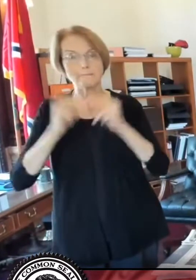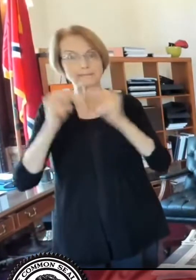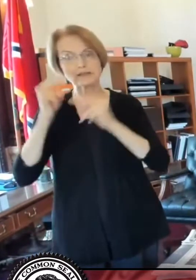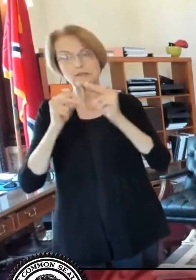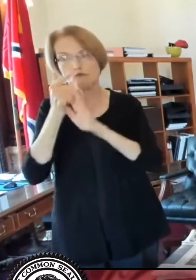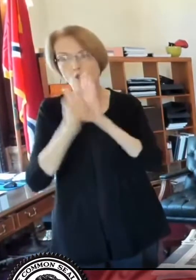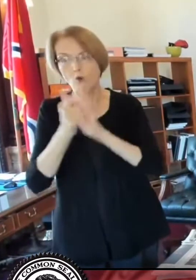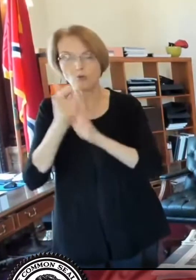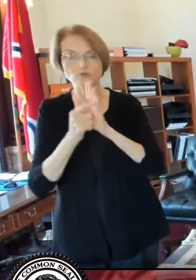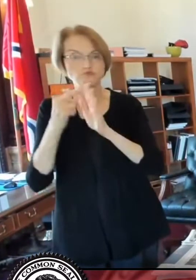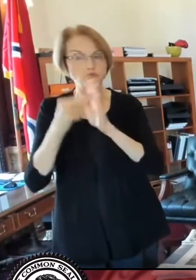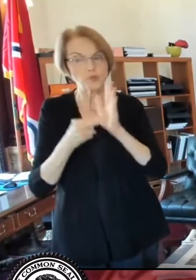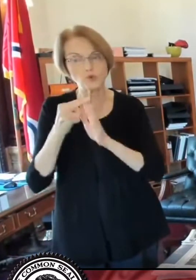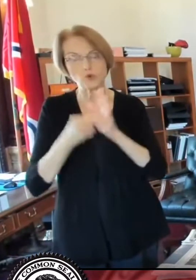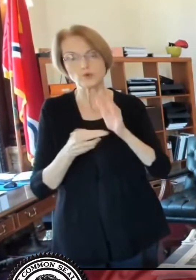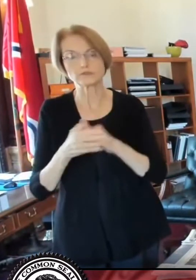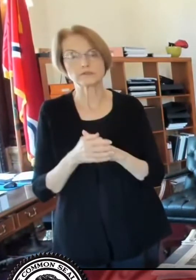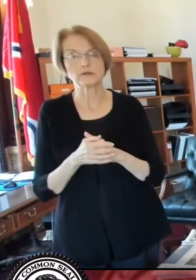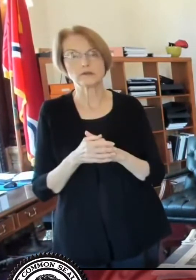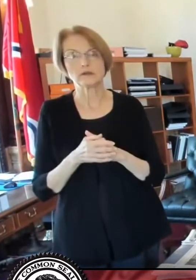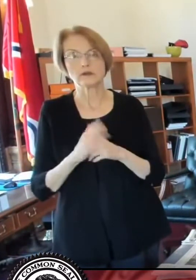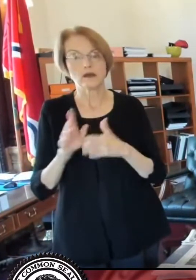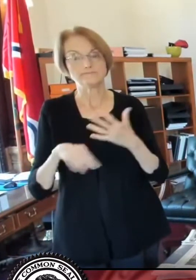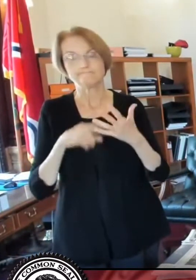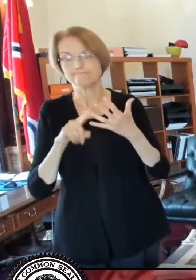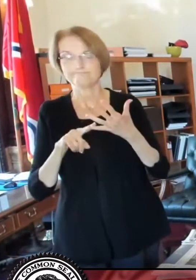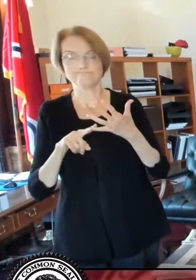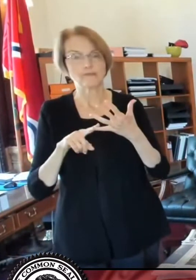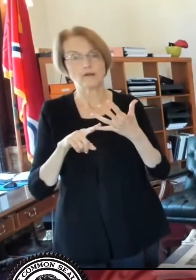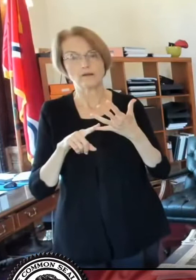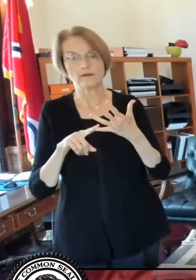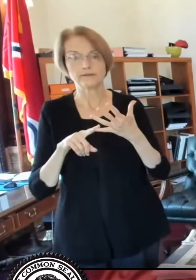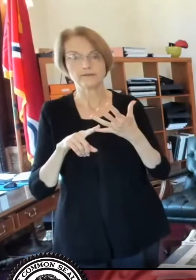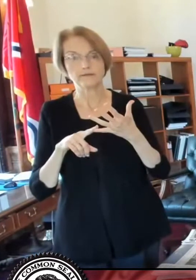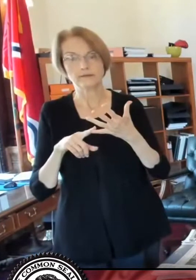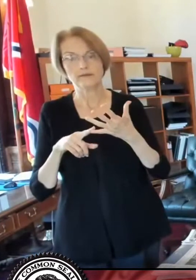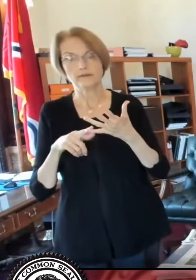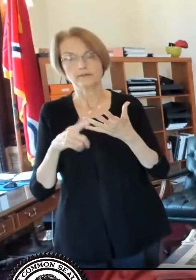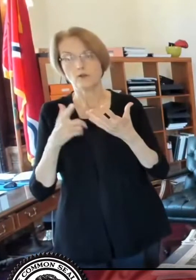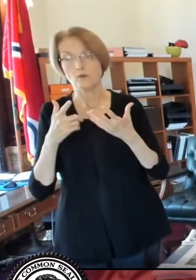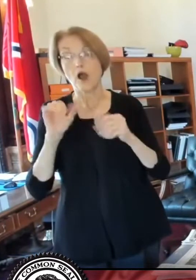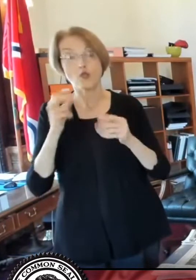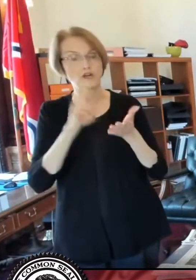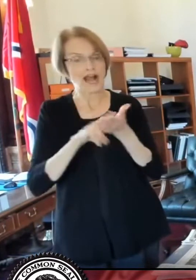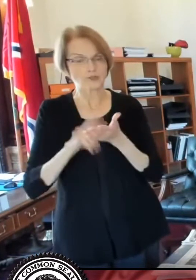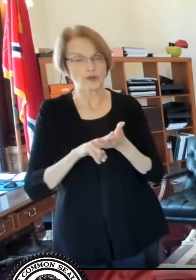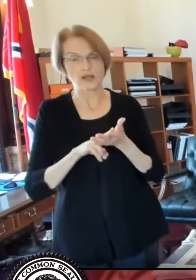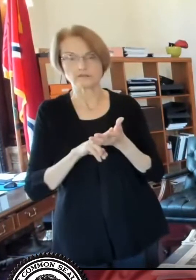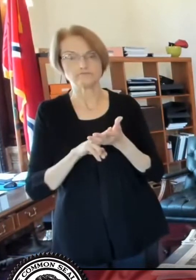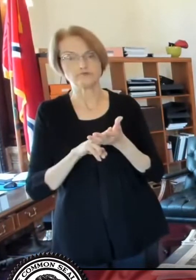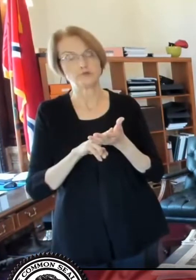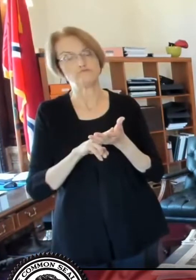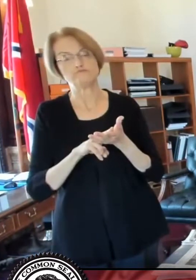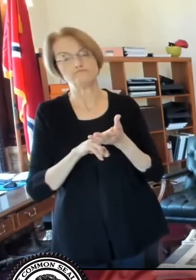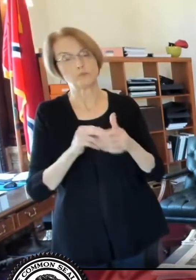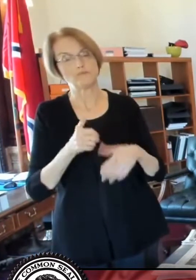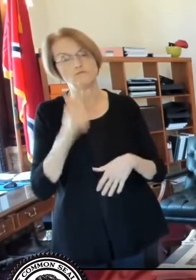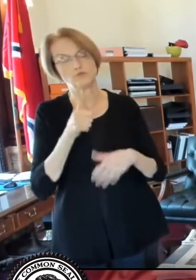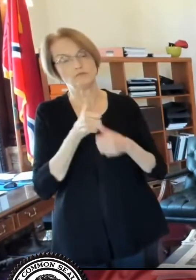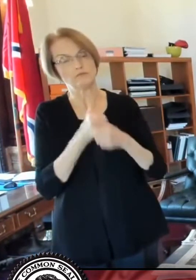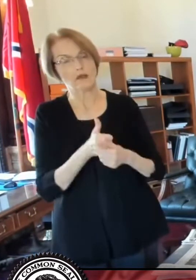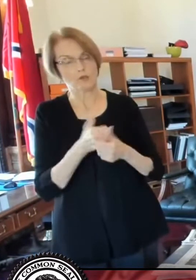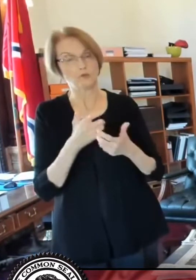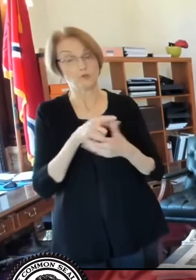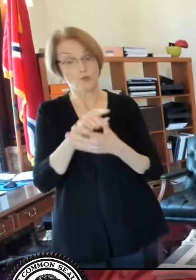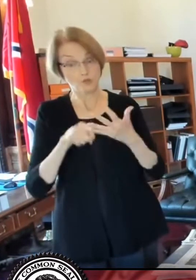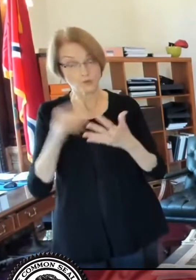regulations, or violating contractual obligation other than not paying the rent, then those evictions will be able to move